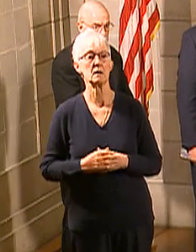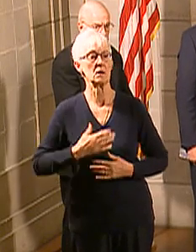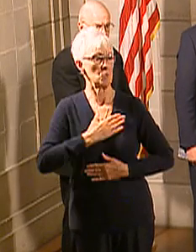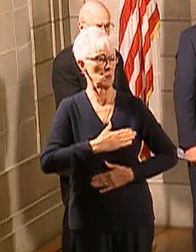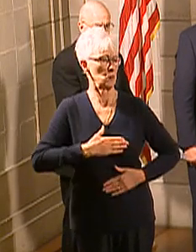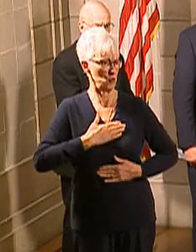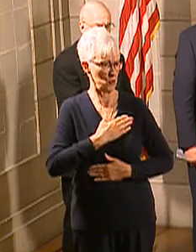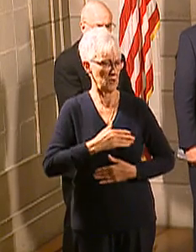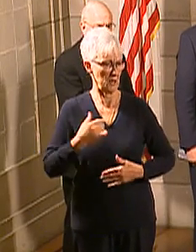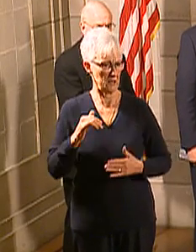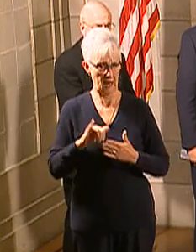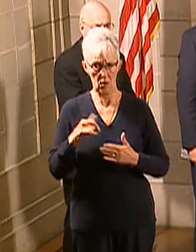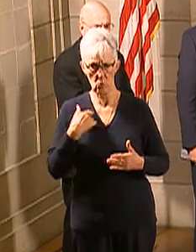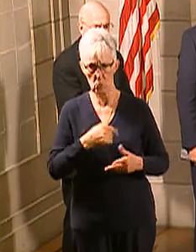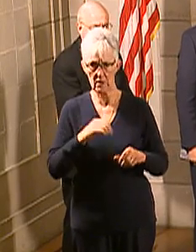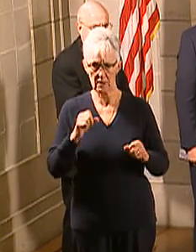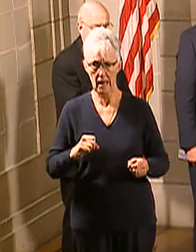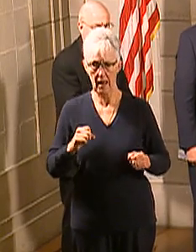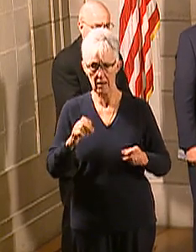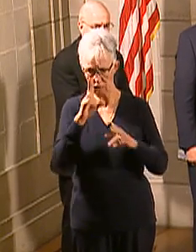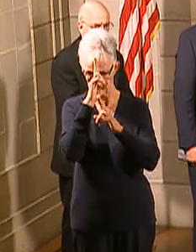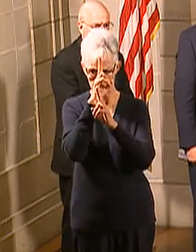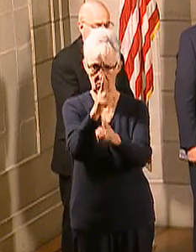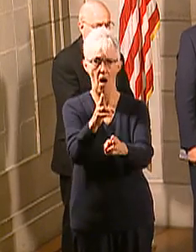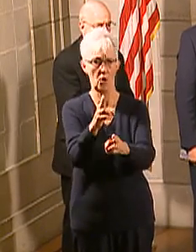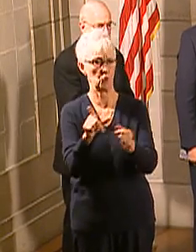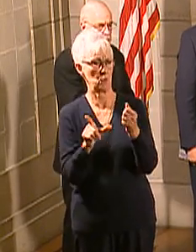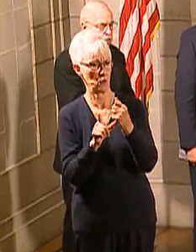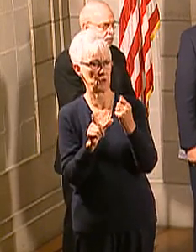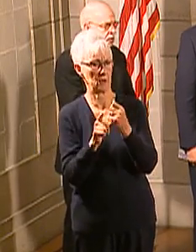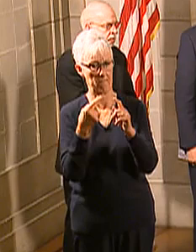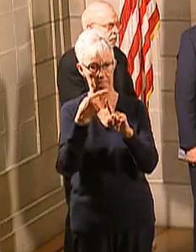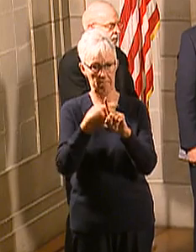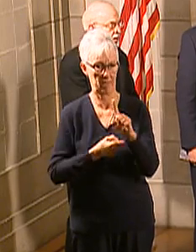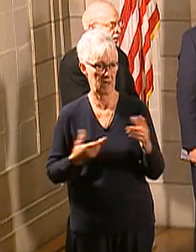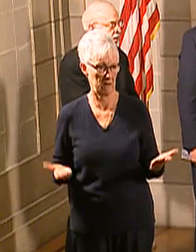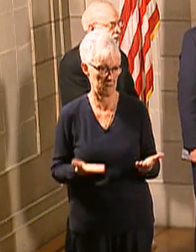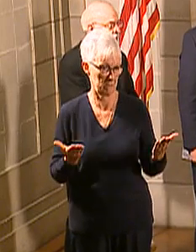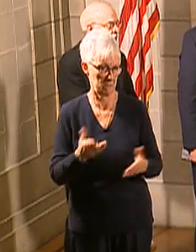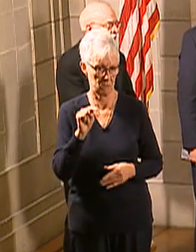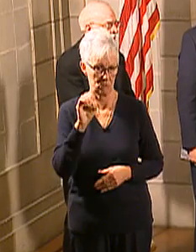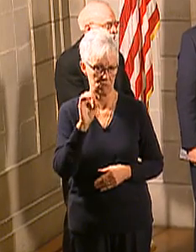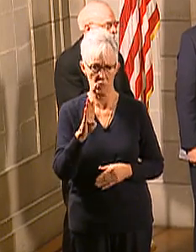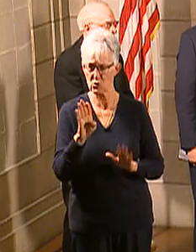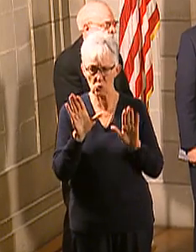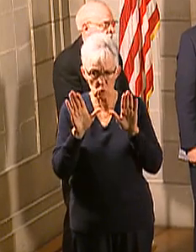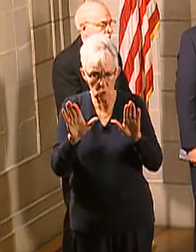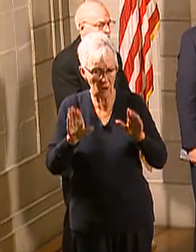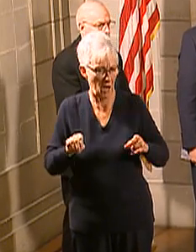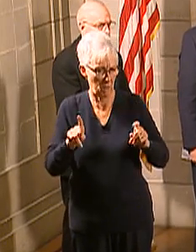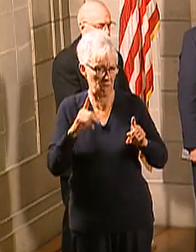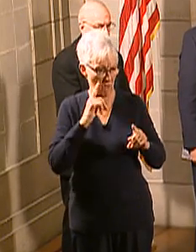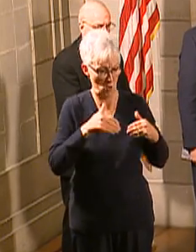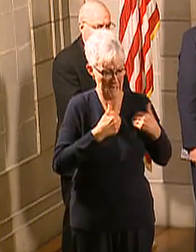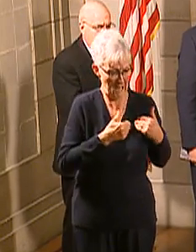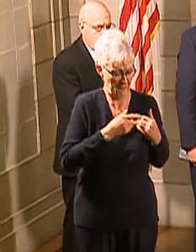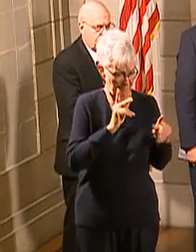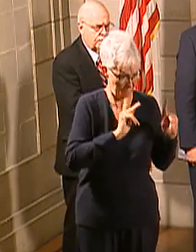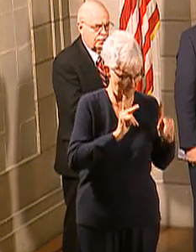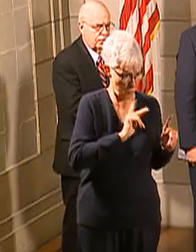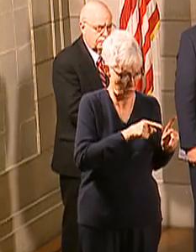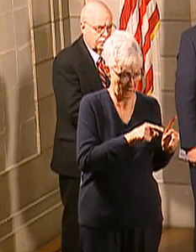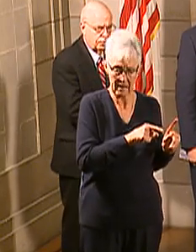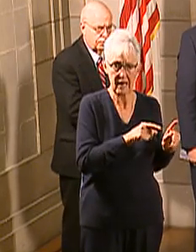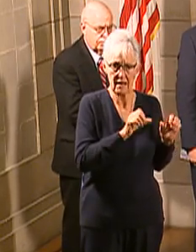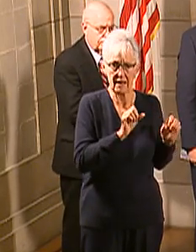highlight Apprenticeship Month here in Nebraska. This is a great opportunity for young people to be able to get that hands-on experience, to earn while they